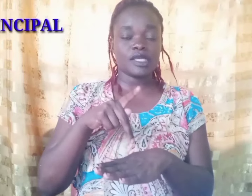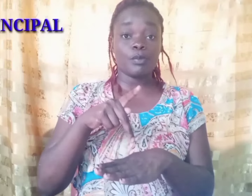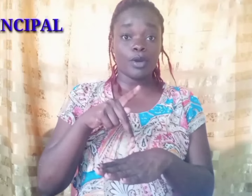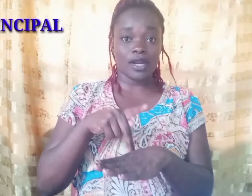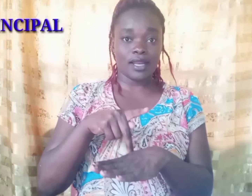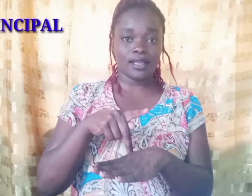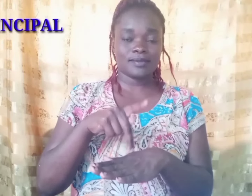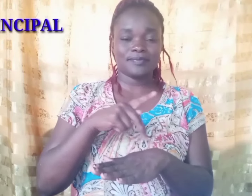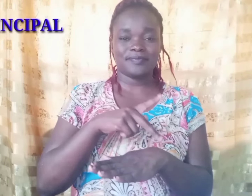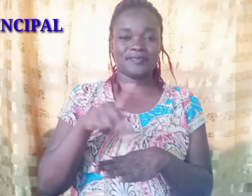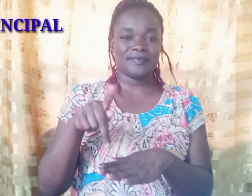Principal.